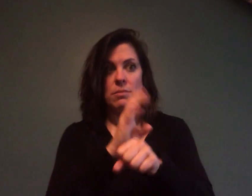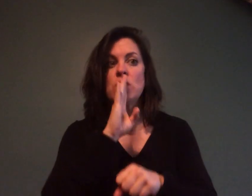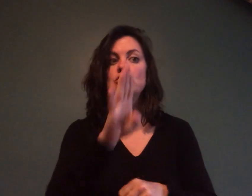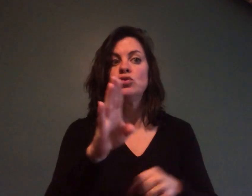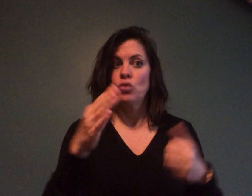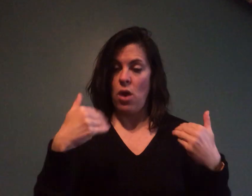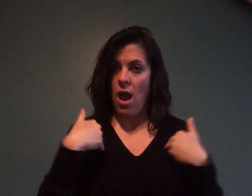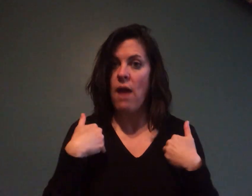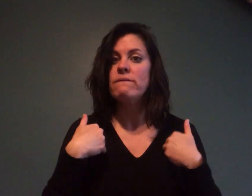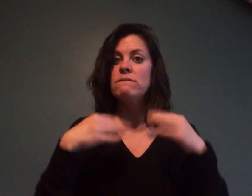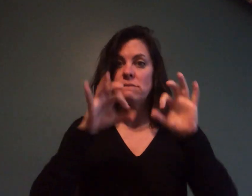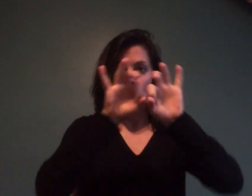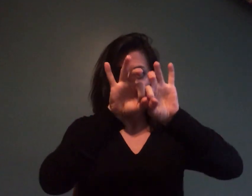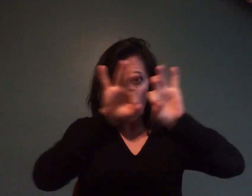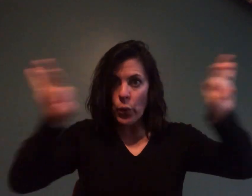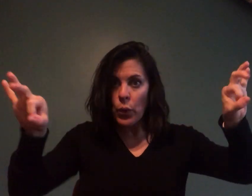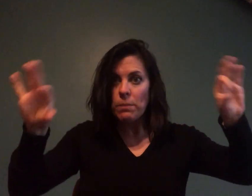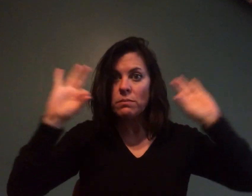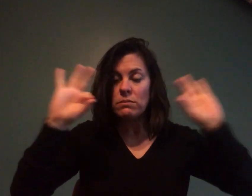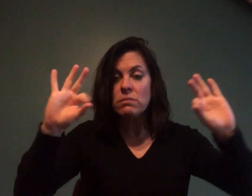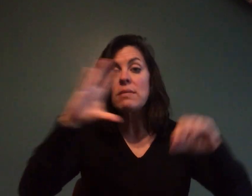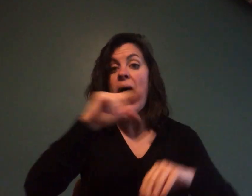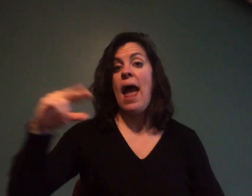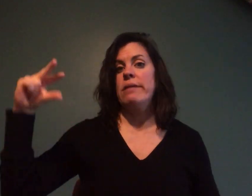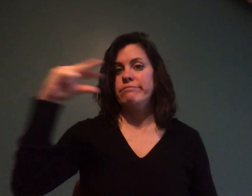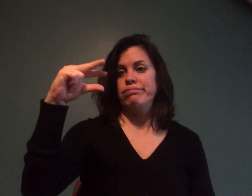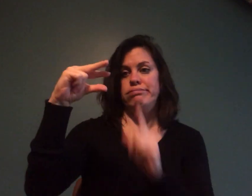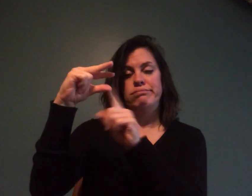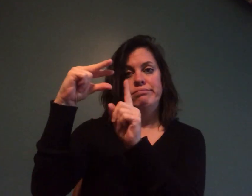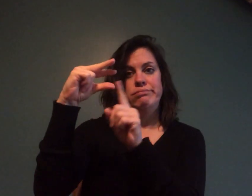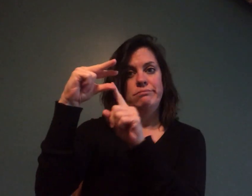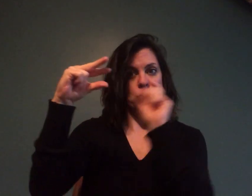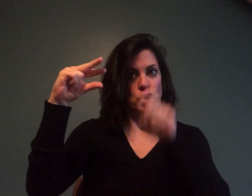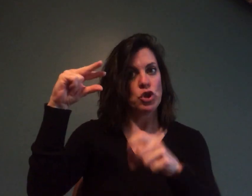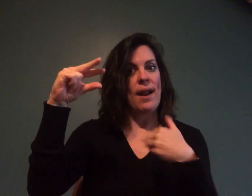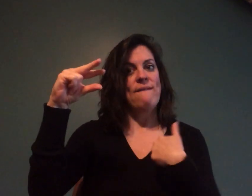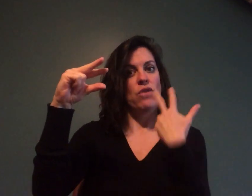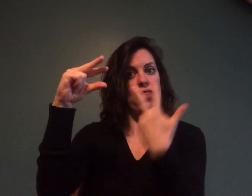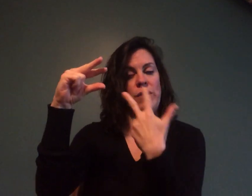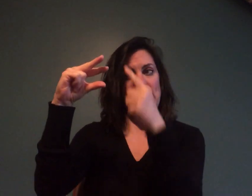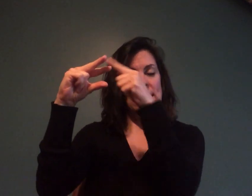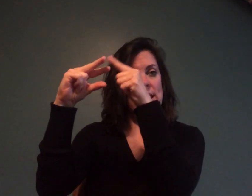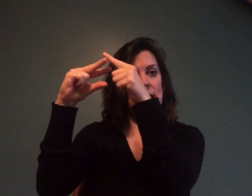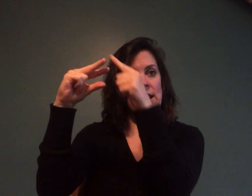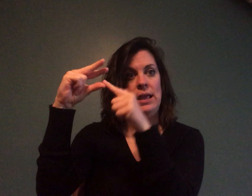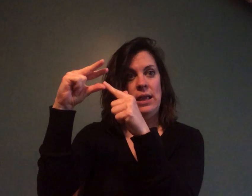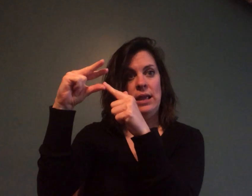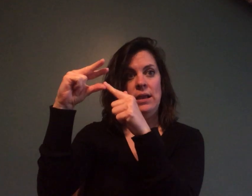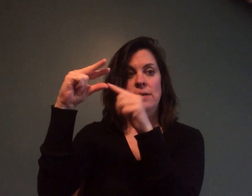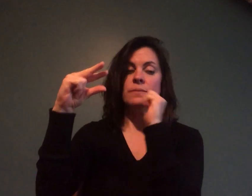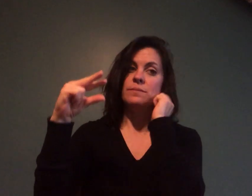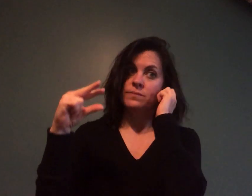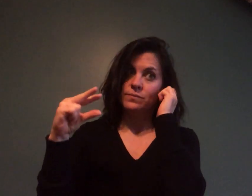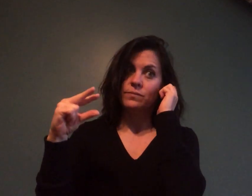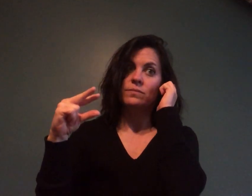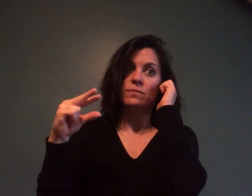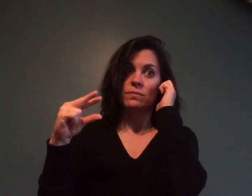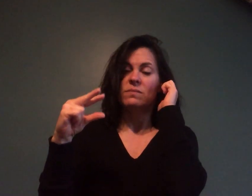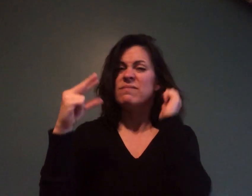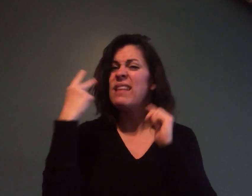You don't use it. Don't use it. Okay, well, a little more than that, we don't use it, you're right, but we also report it, okay, and